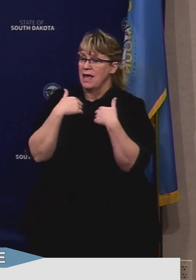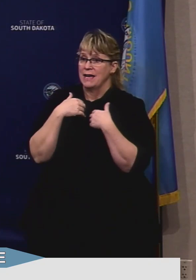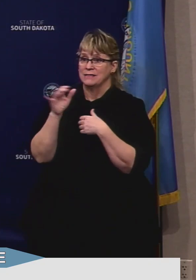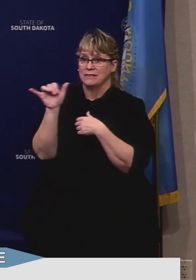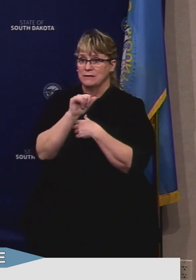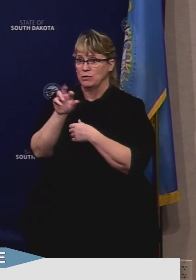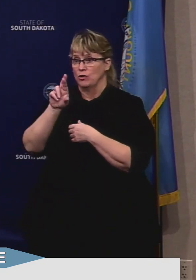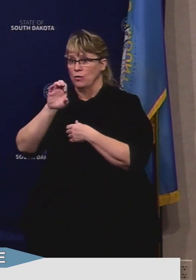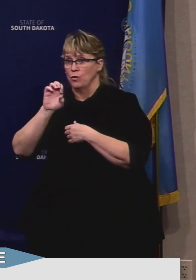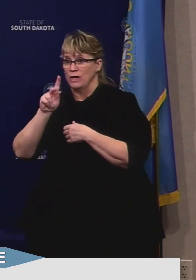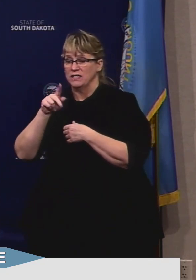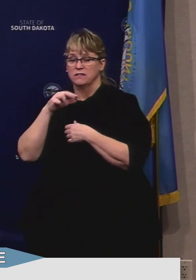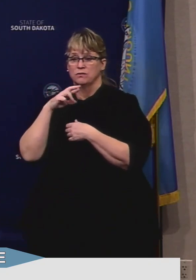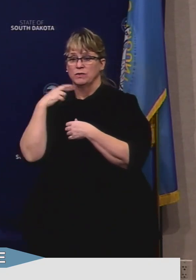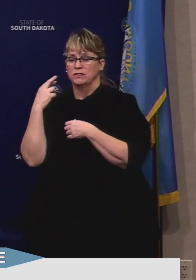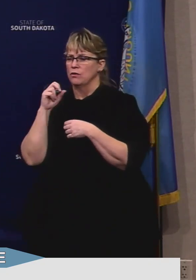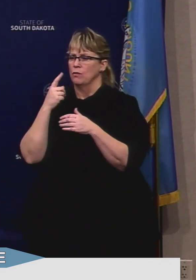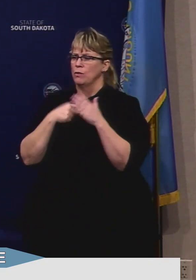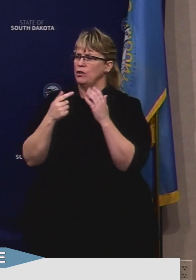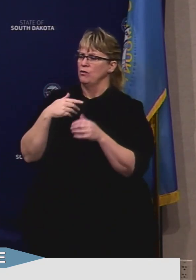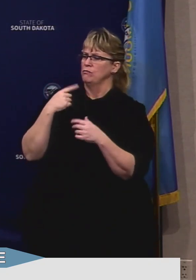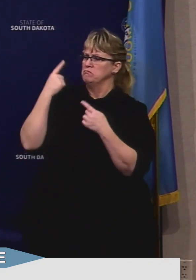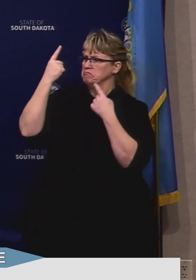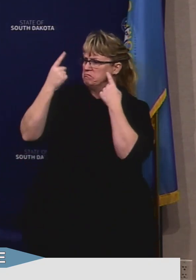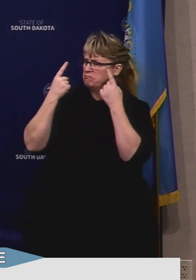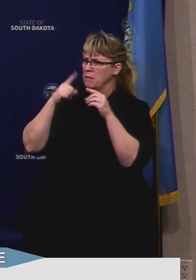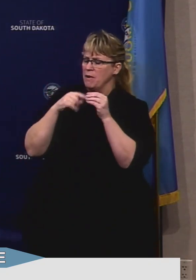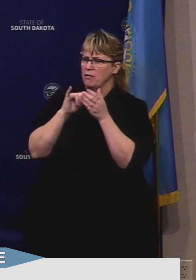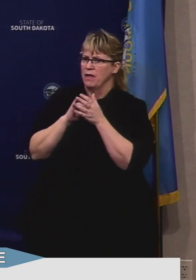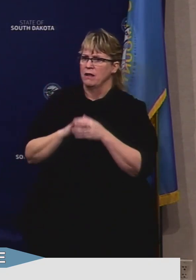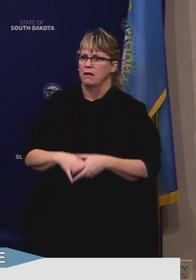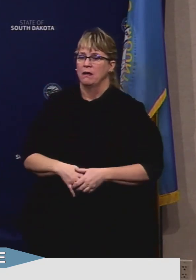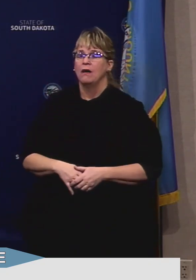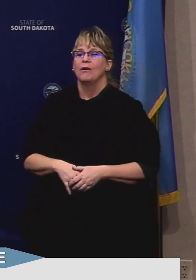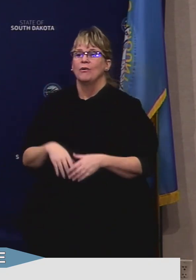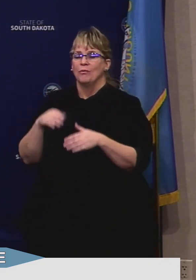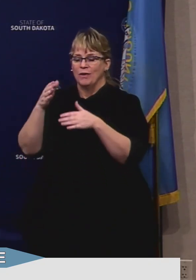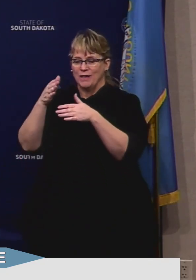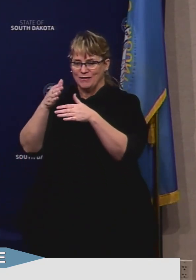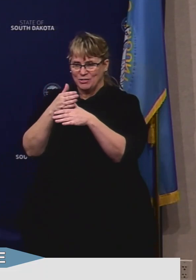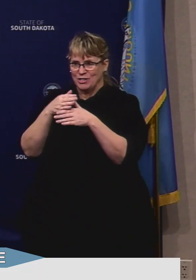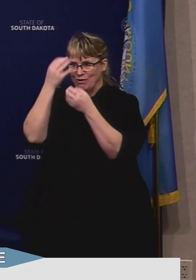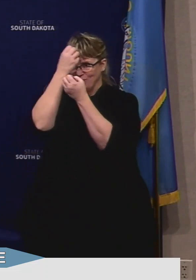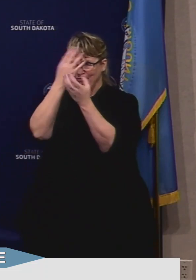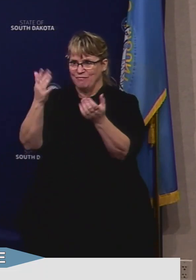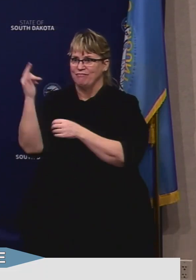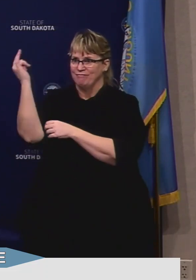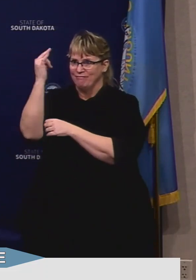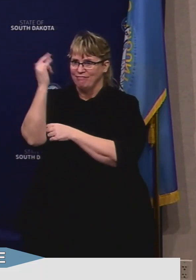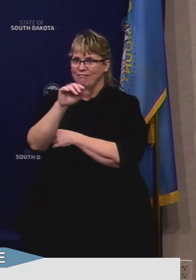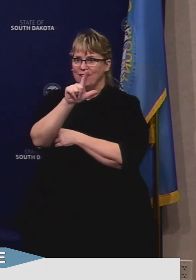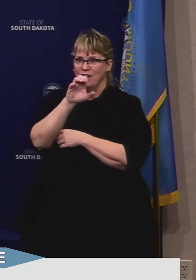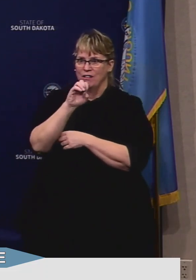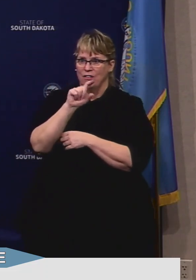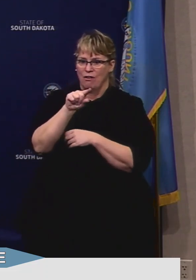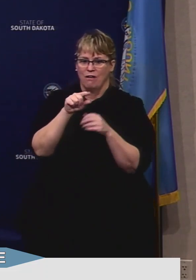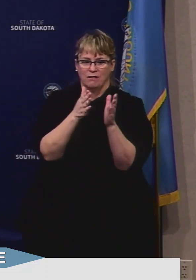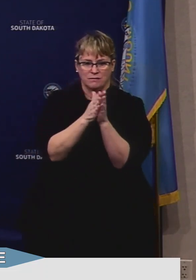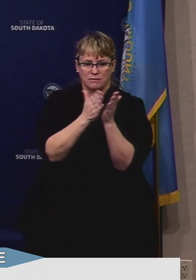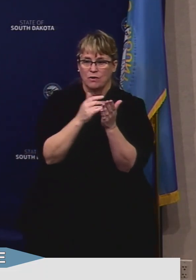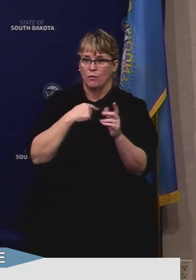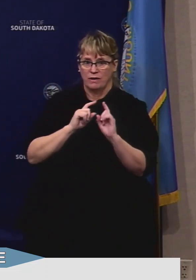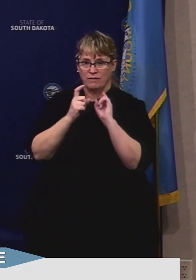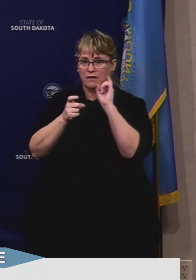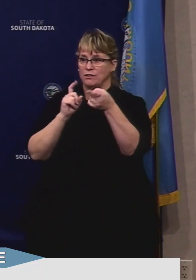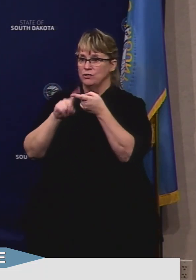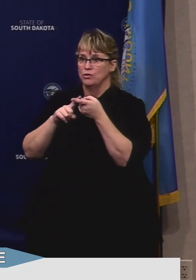similar risk, or what are your thoughts on? Well, we have disclosed flight logs. We have given those to reporters that have asked them.